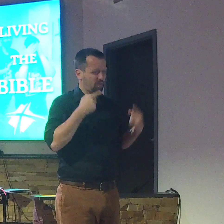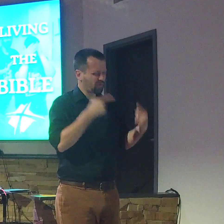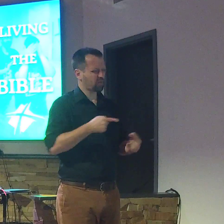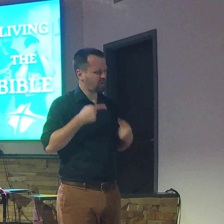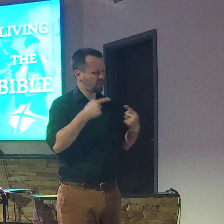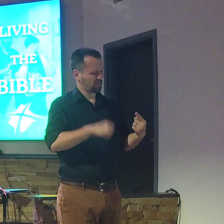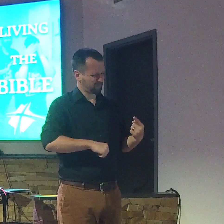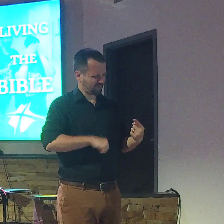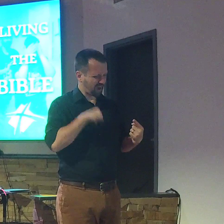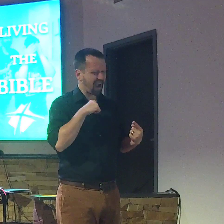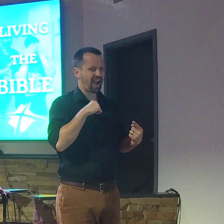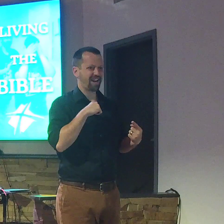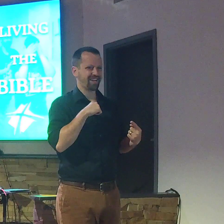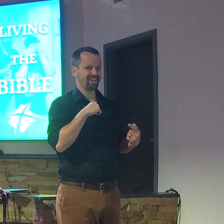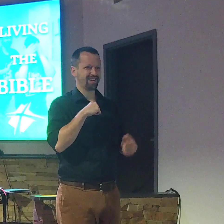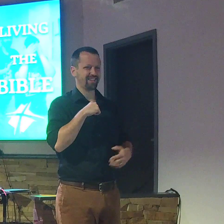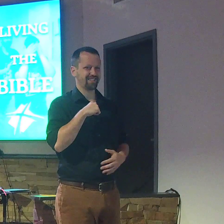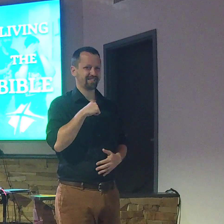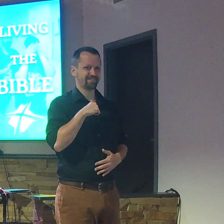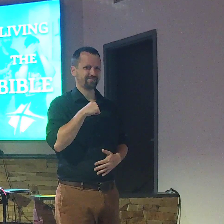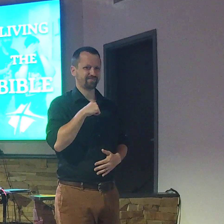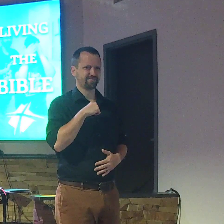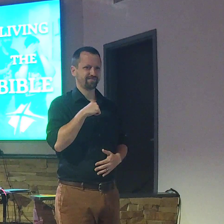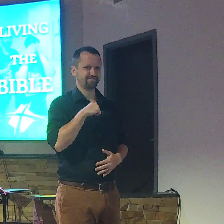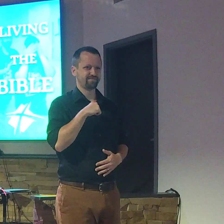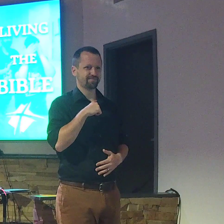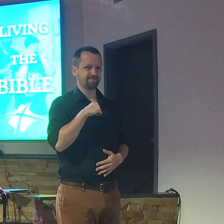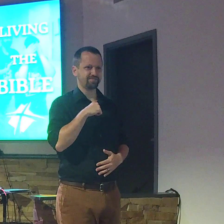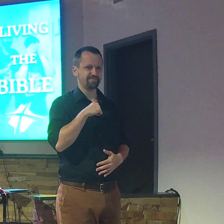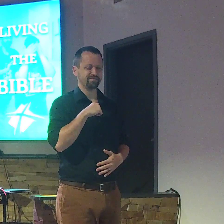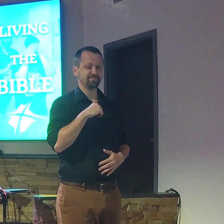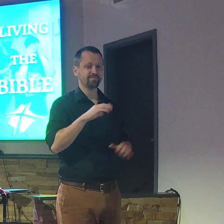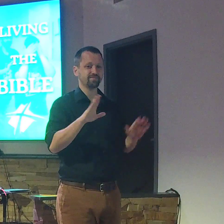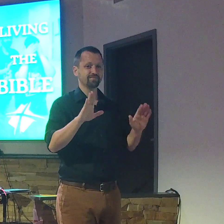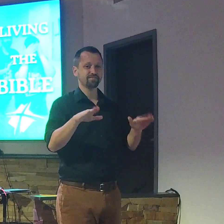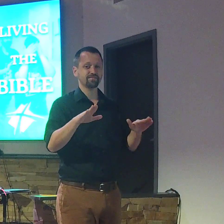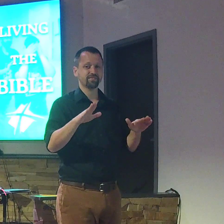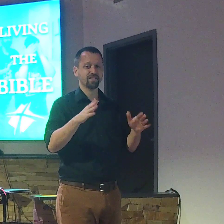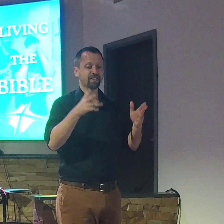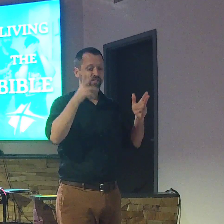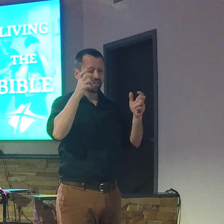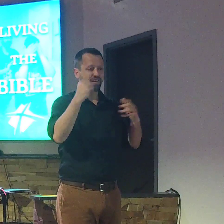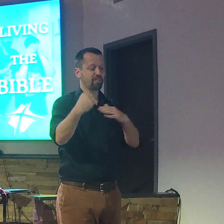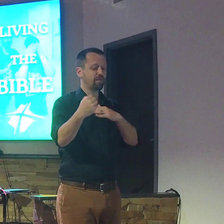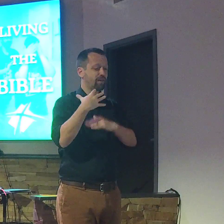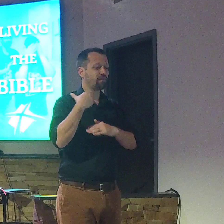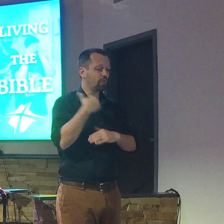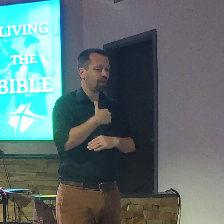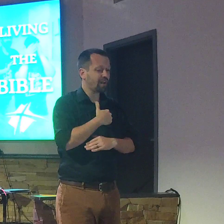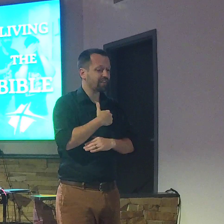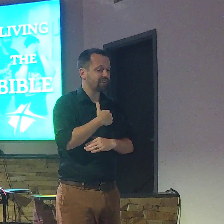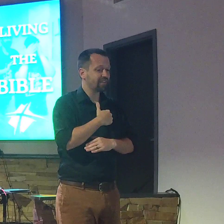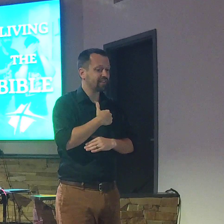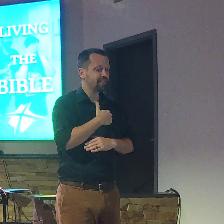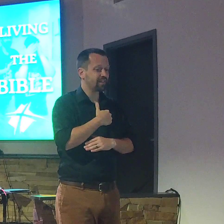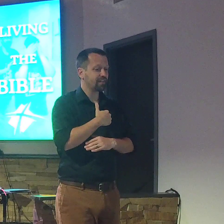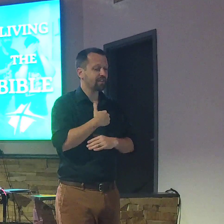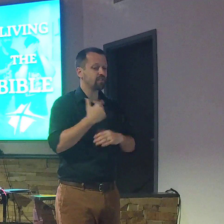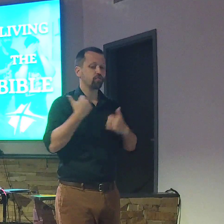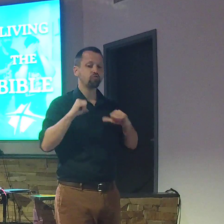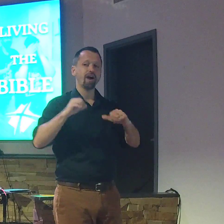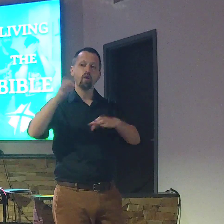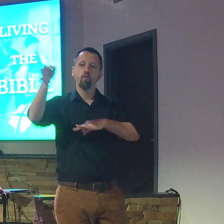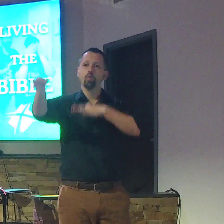be seeking to cause us to seek ways, again, maybe not intentionally, to rob God of his glory